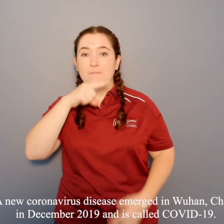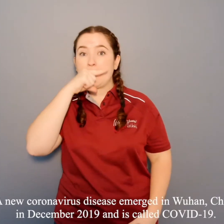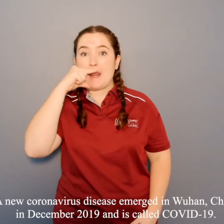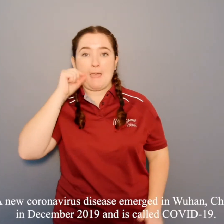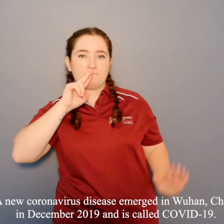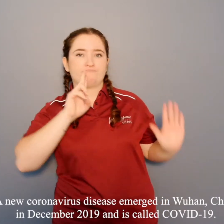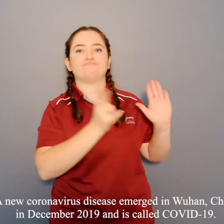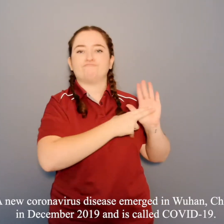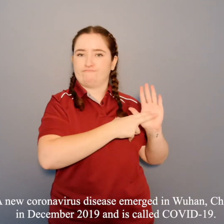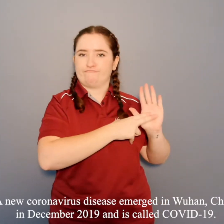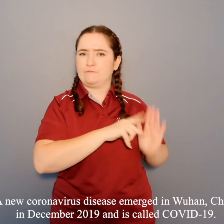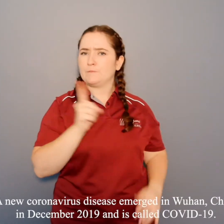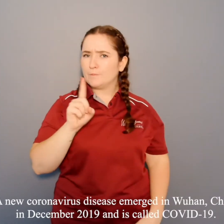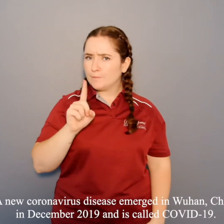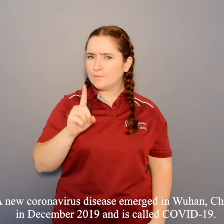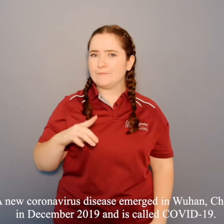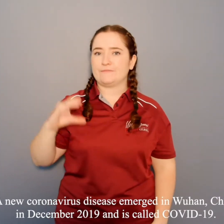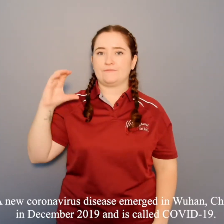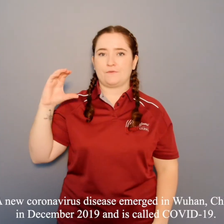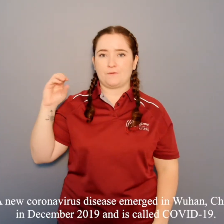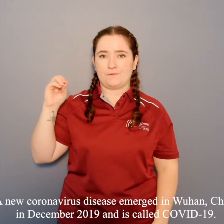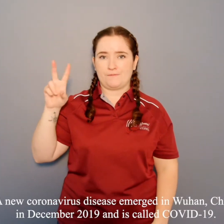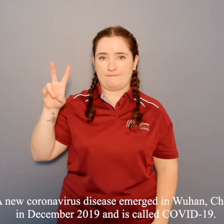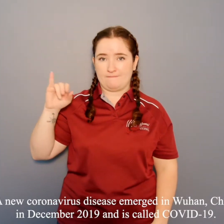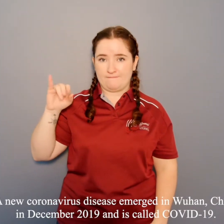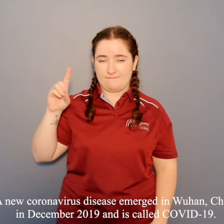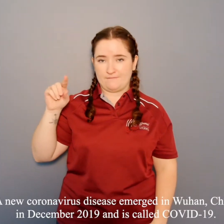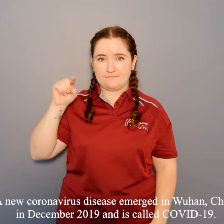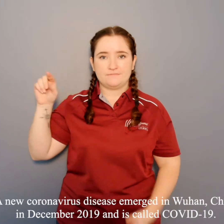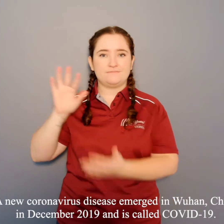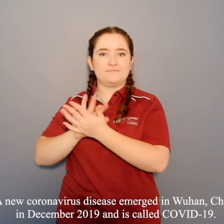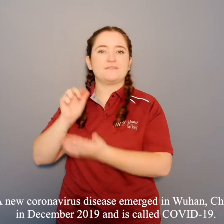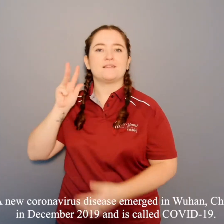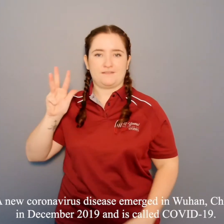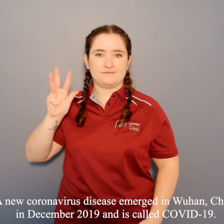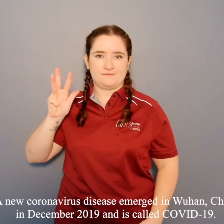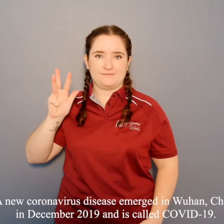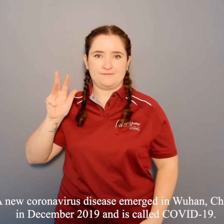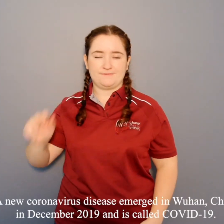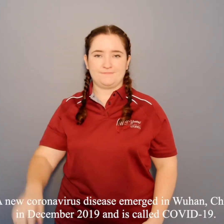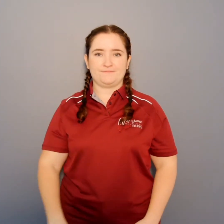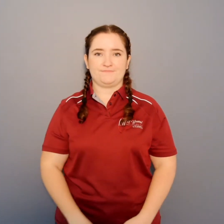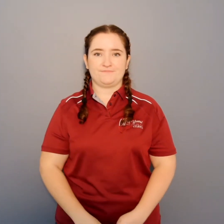They discovered it in December 2019 and it was named COVID-19.